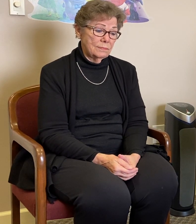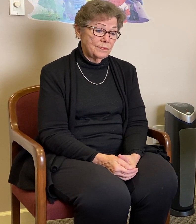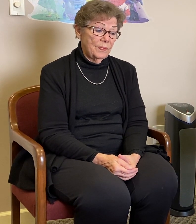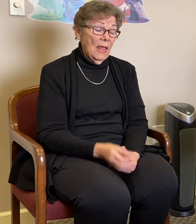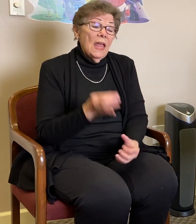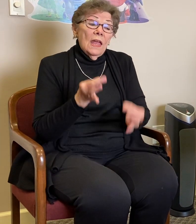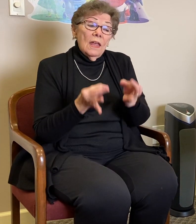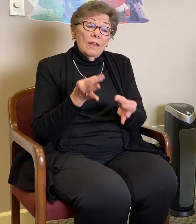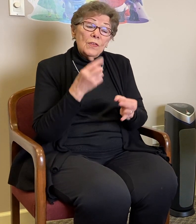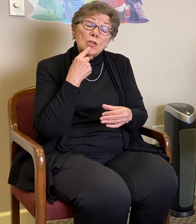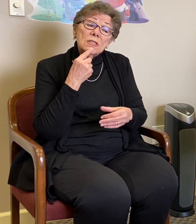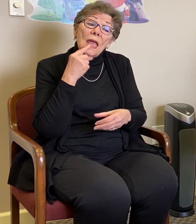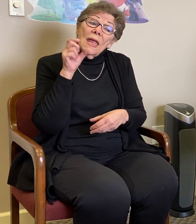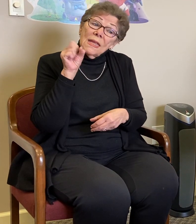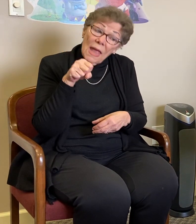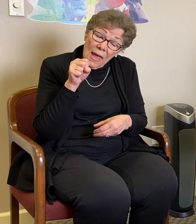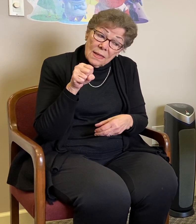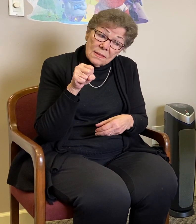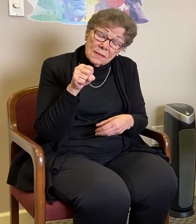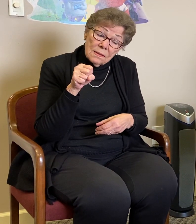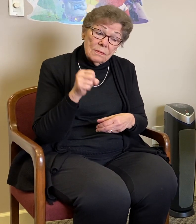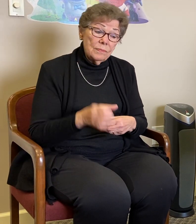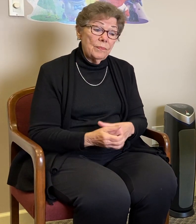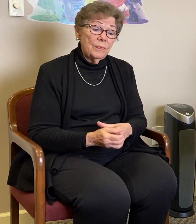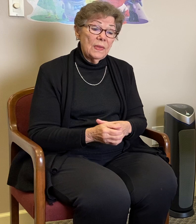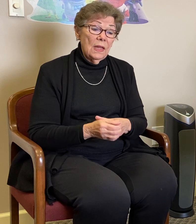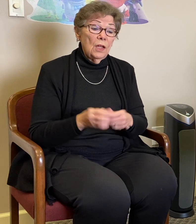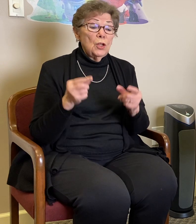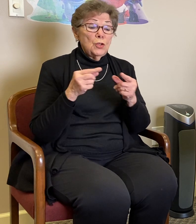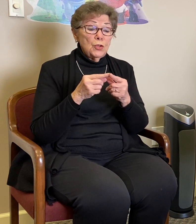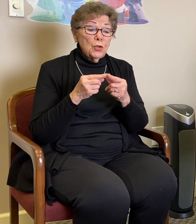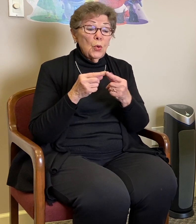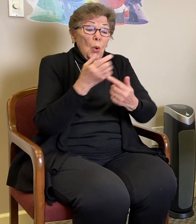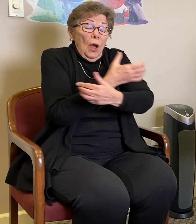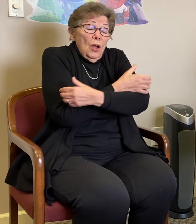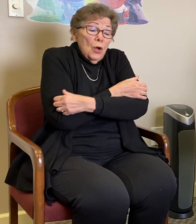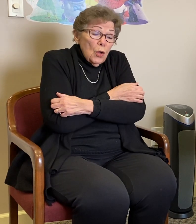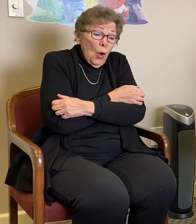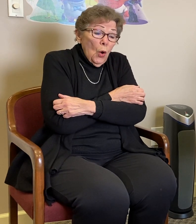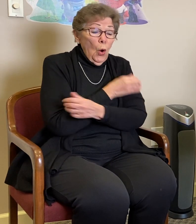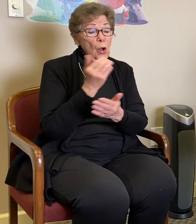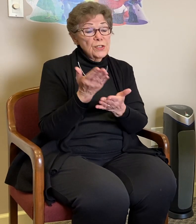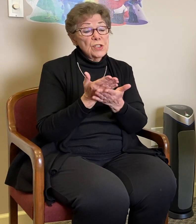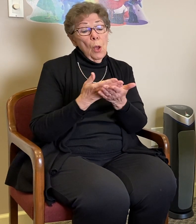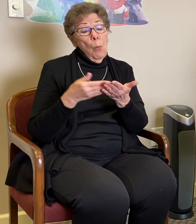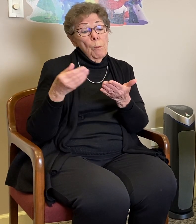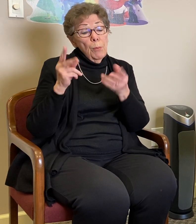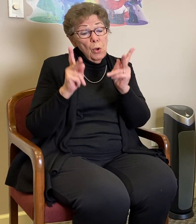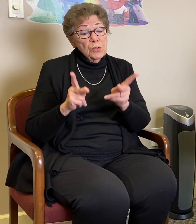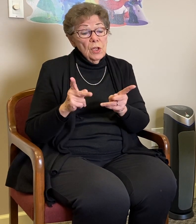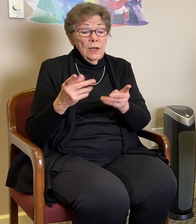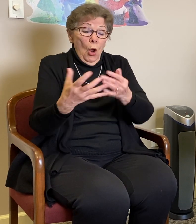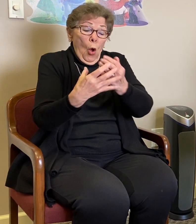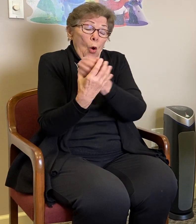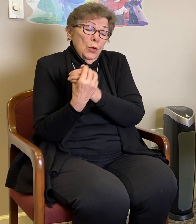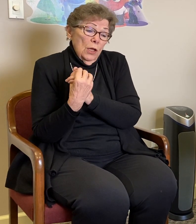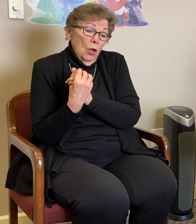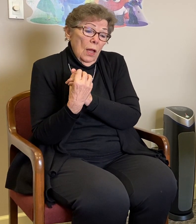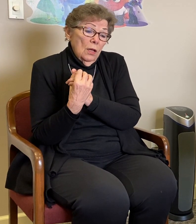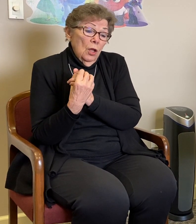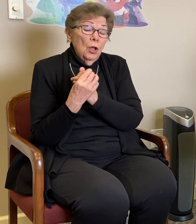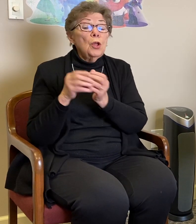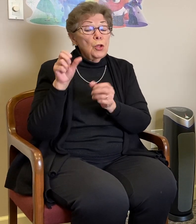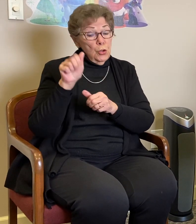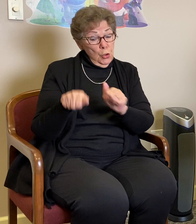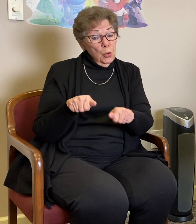And if you say yes to a cuddle or someone holding your hand, you can ask them